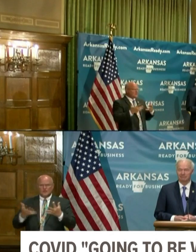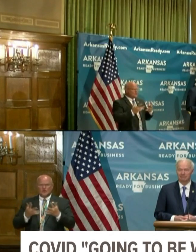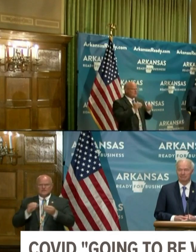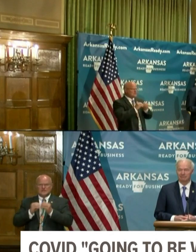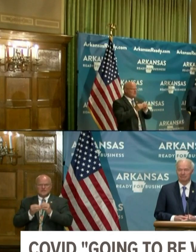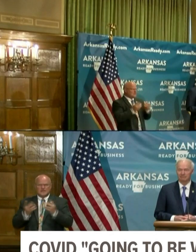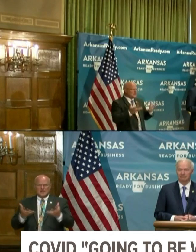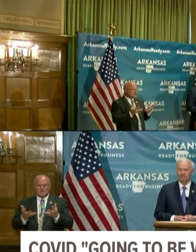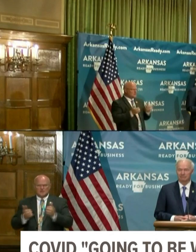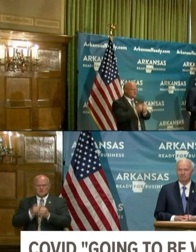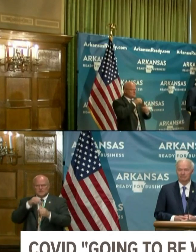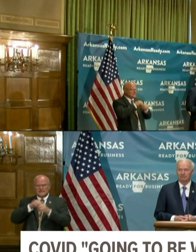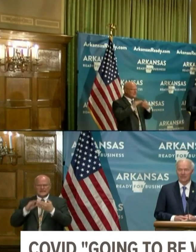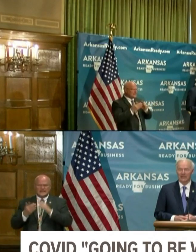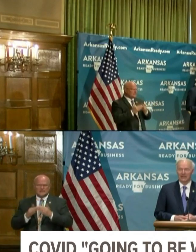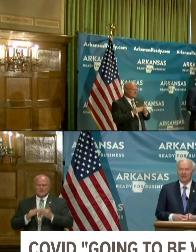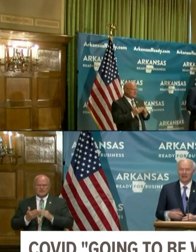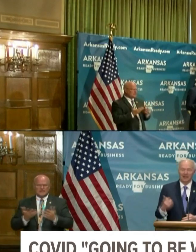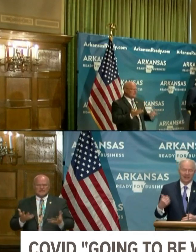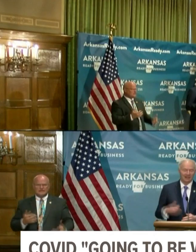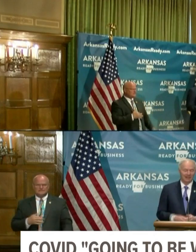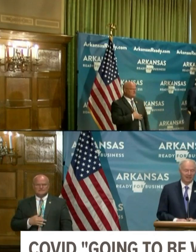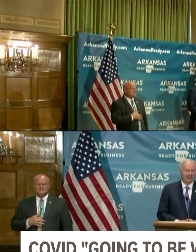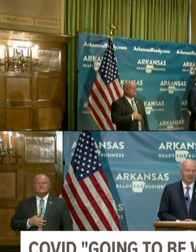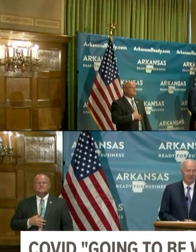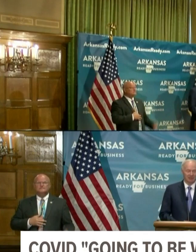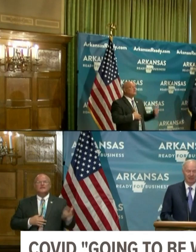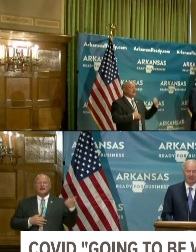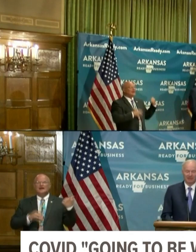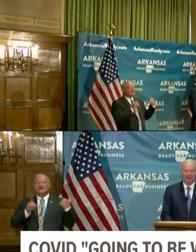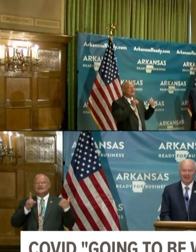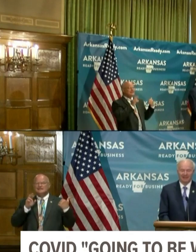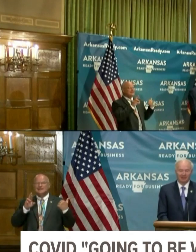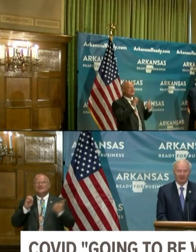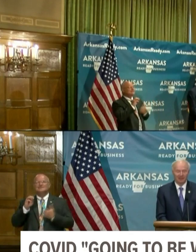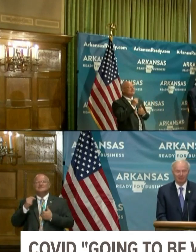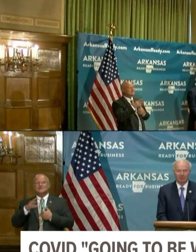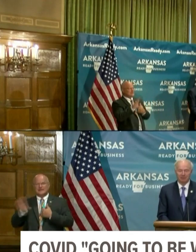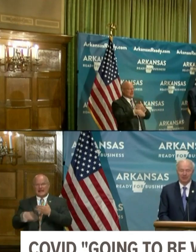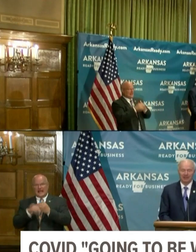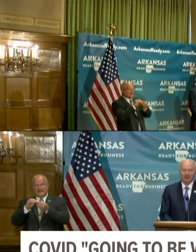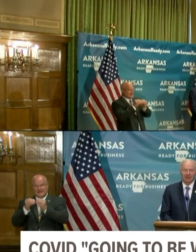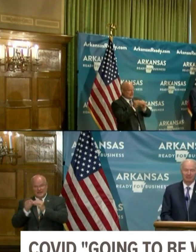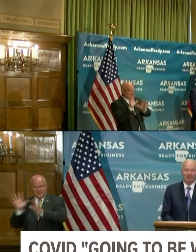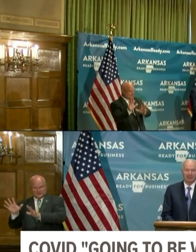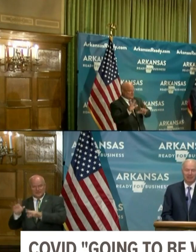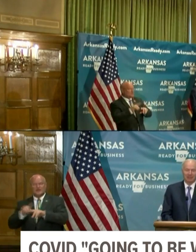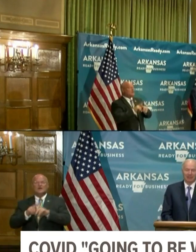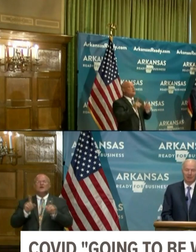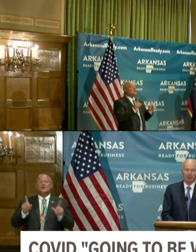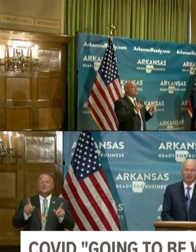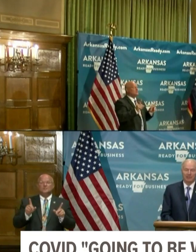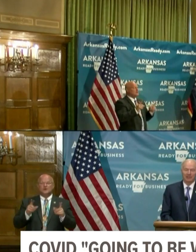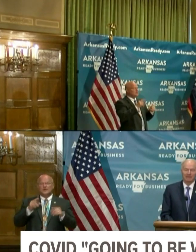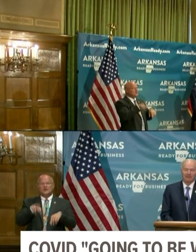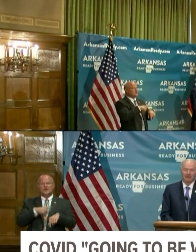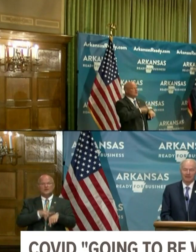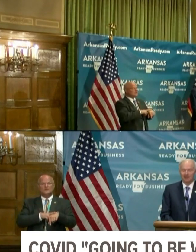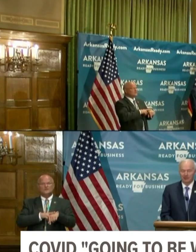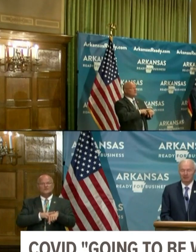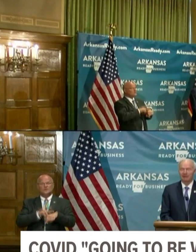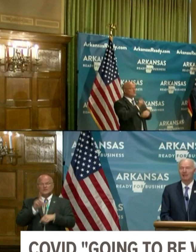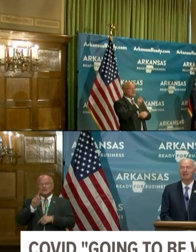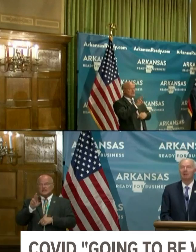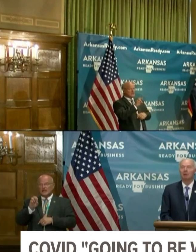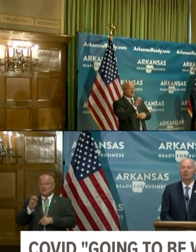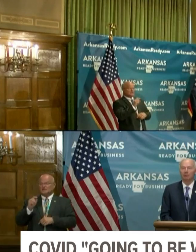of the numbers within that community? I'll let Dr. Smith add on the numbers particularly, but of course,